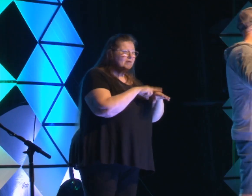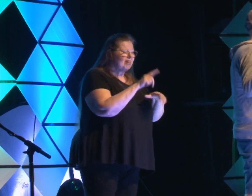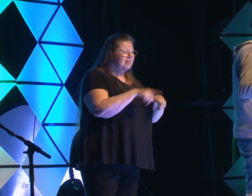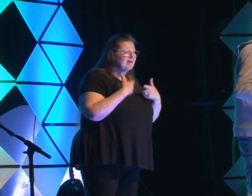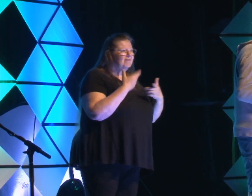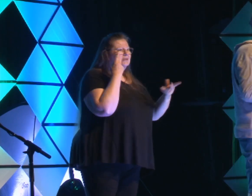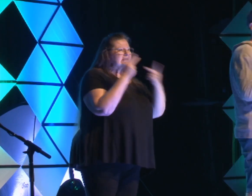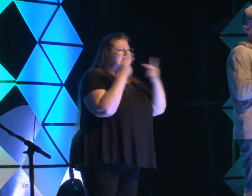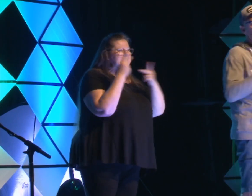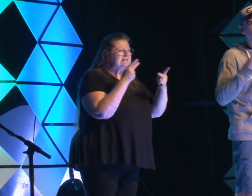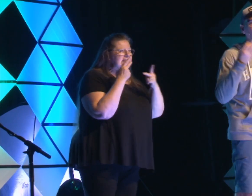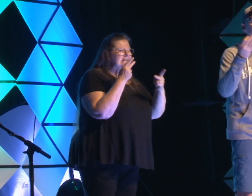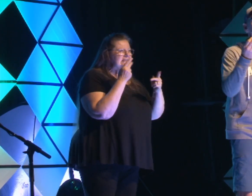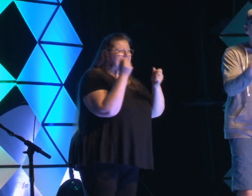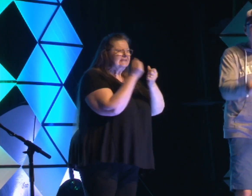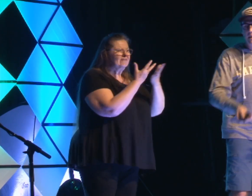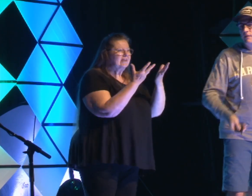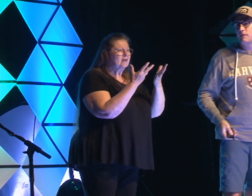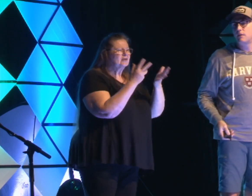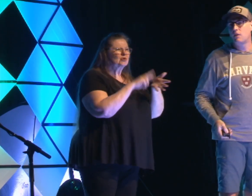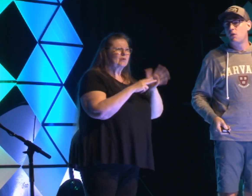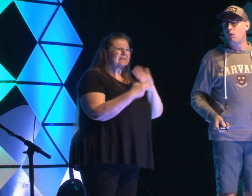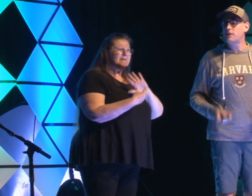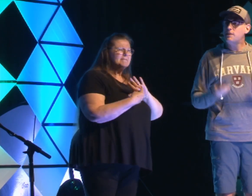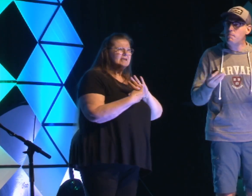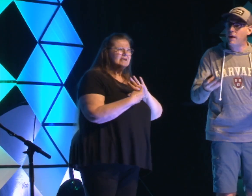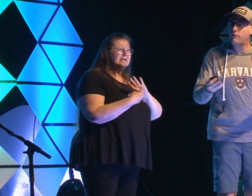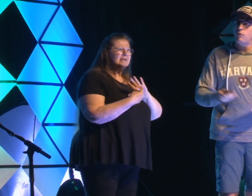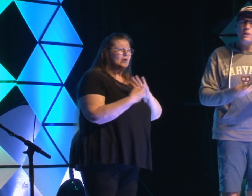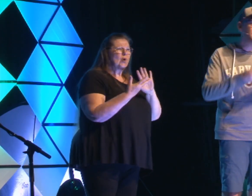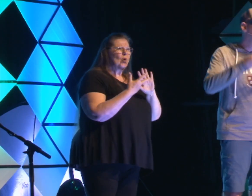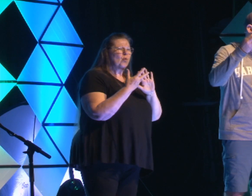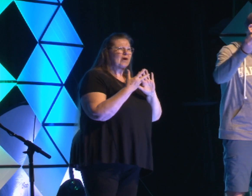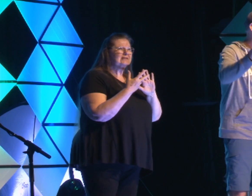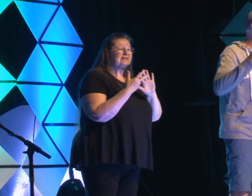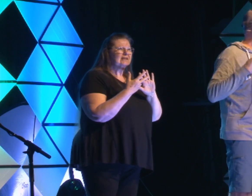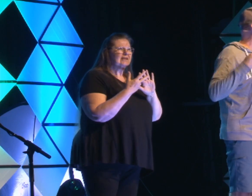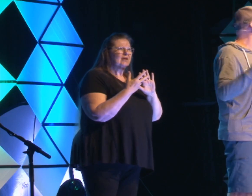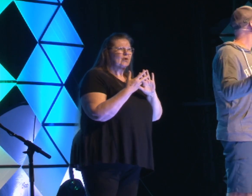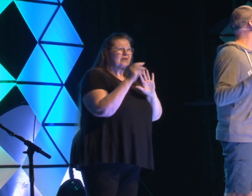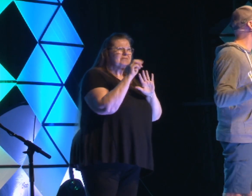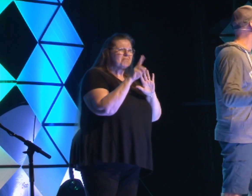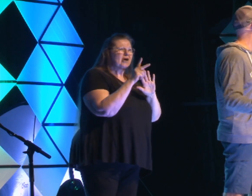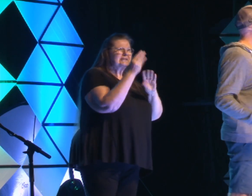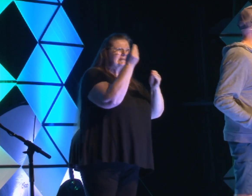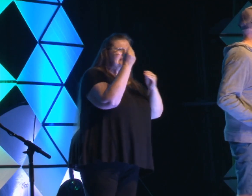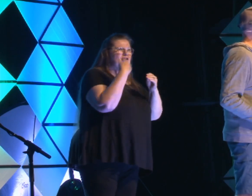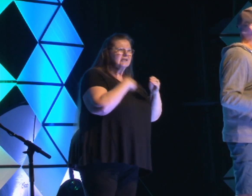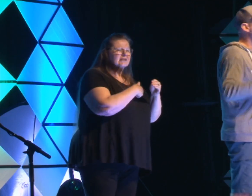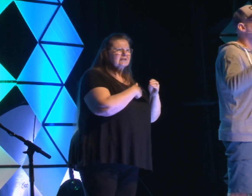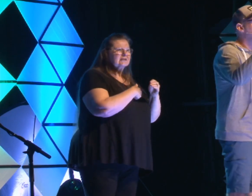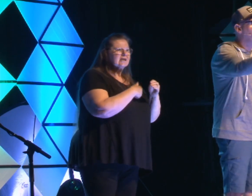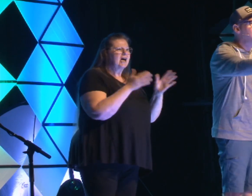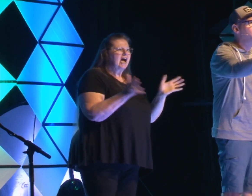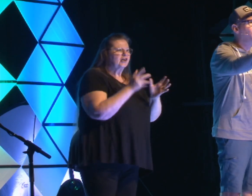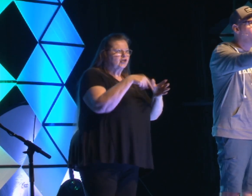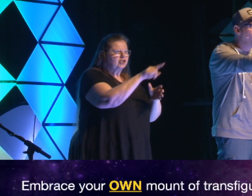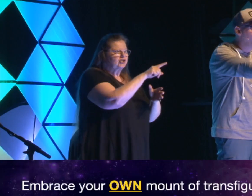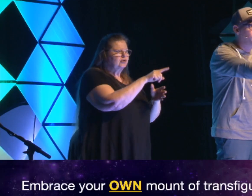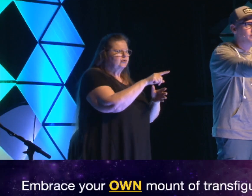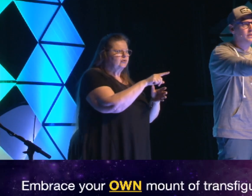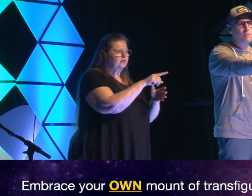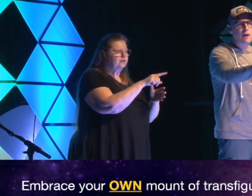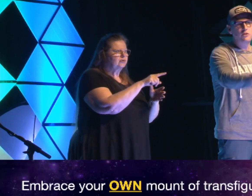can seem so fanciful, and so what does it mean? What's the metaphor? What is Mark trying to tell us? Well, here's the thing I want to encourage you, is to embrace